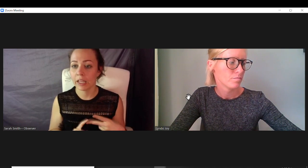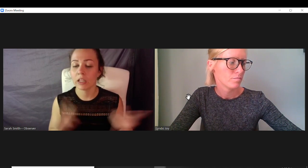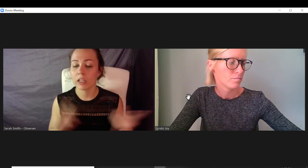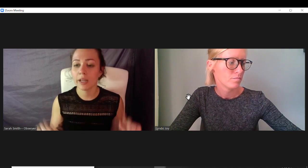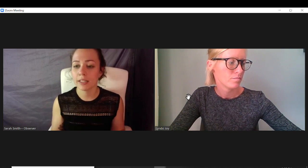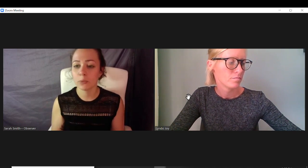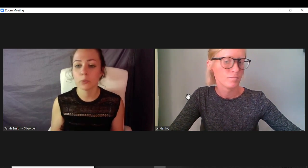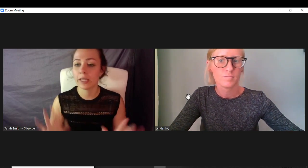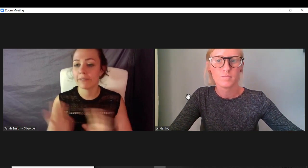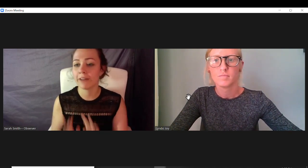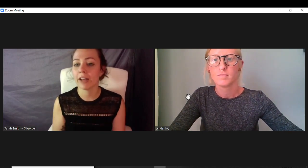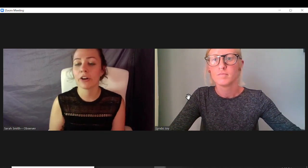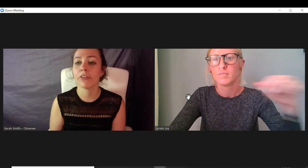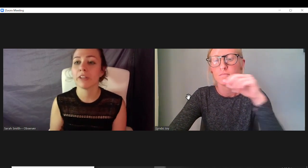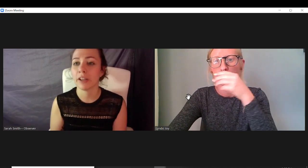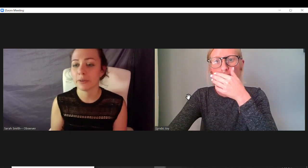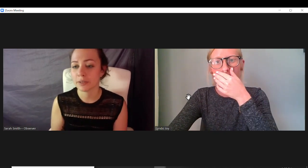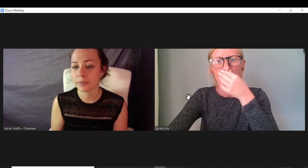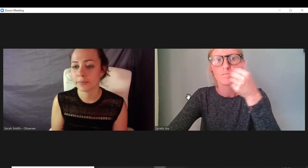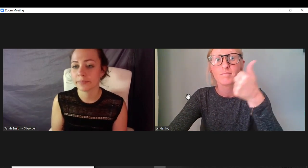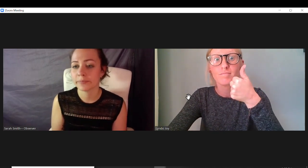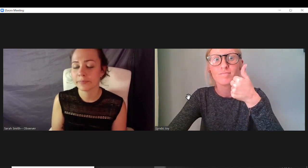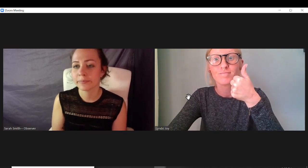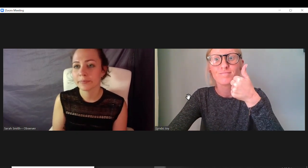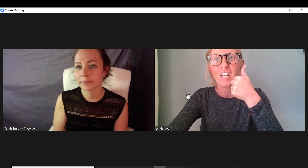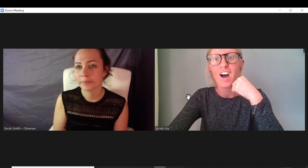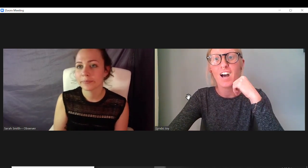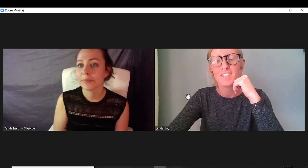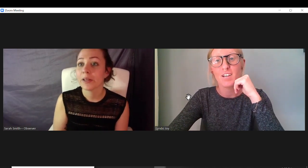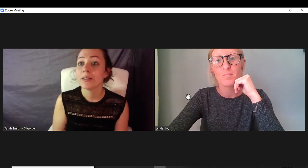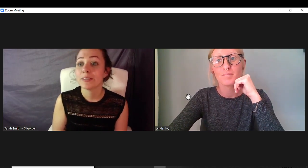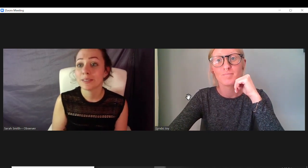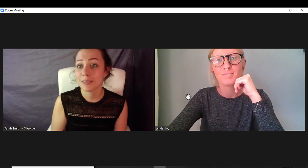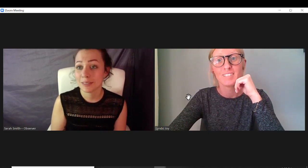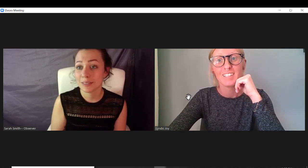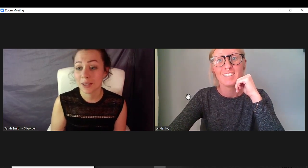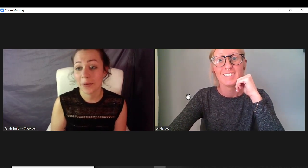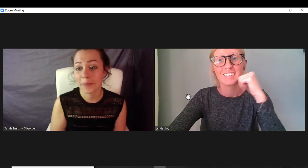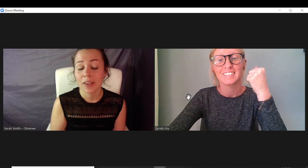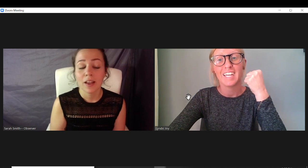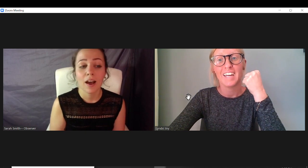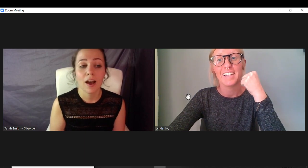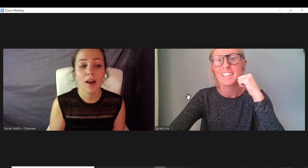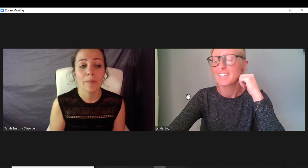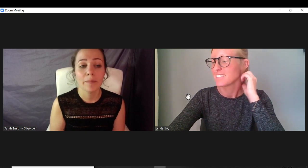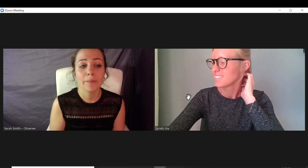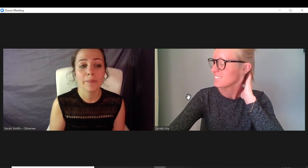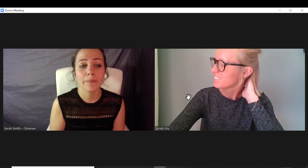broken, we can find our own videos. Awesome. So